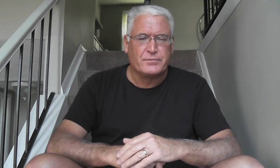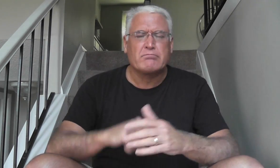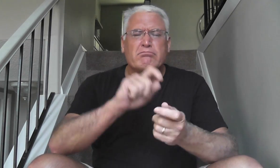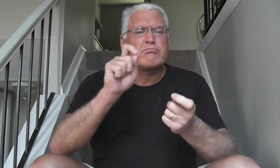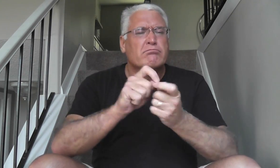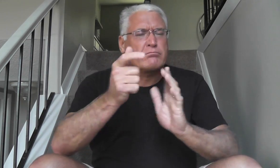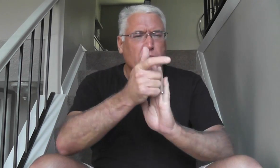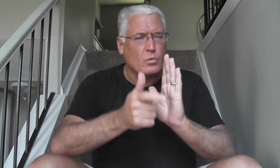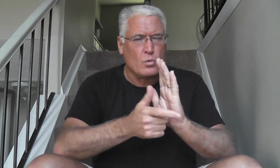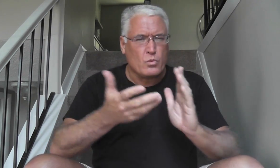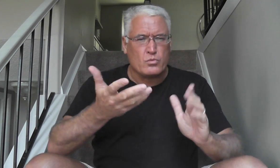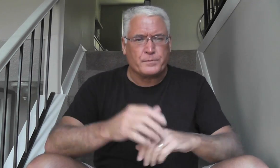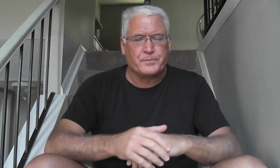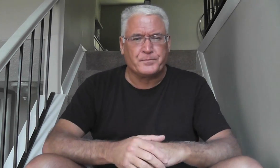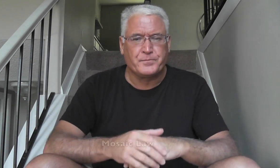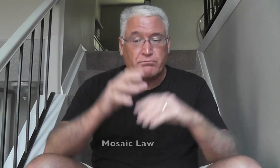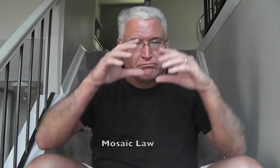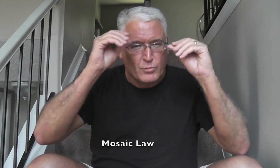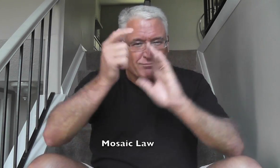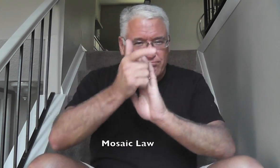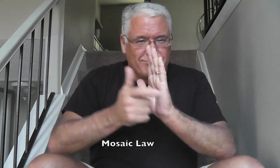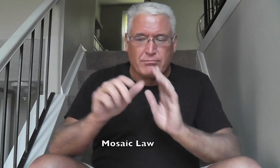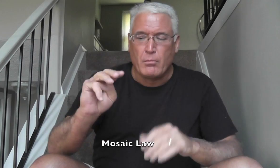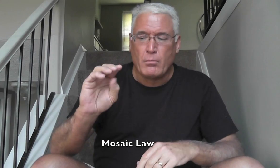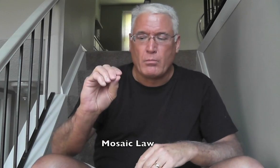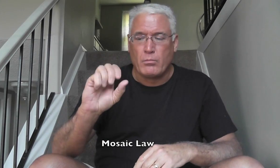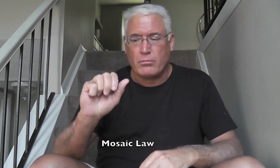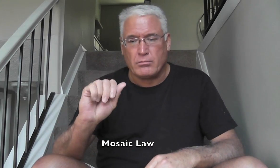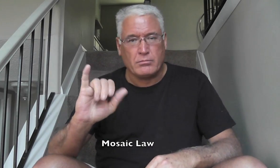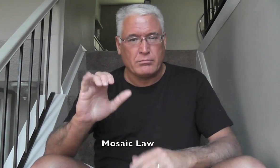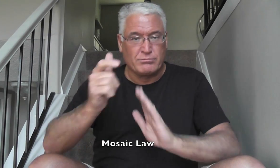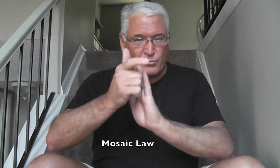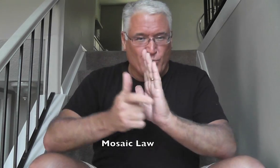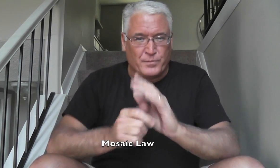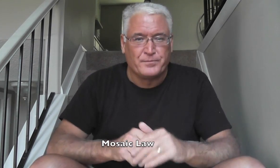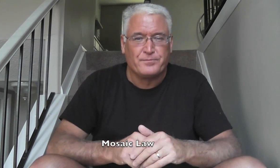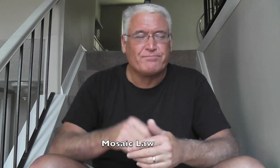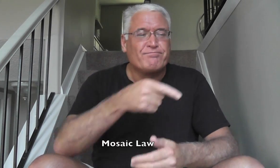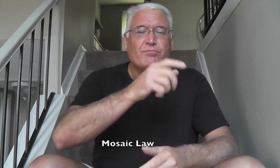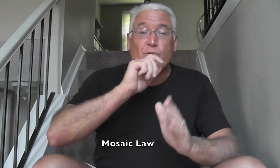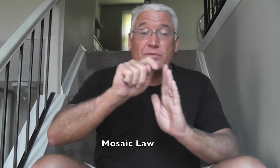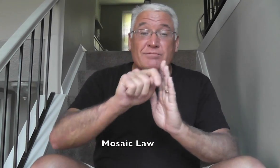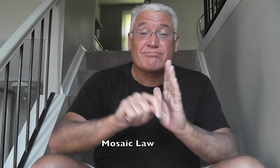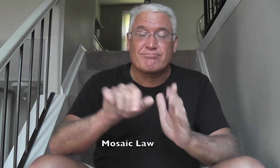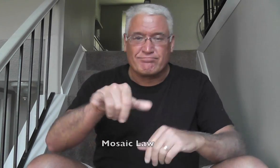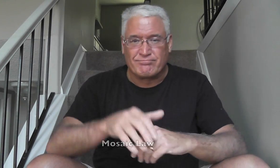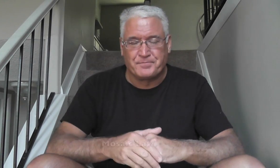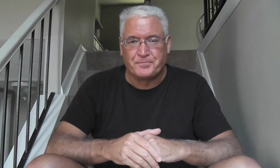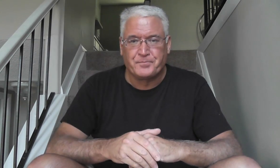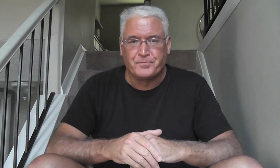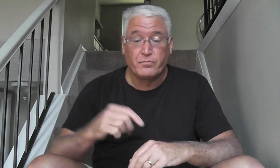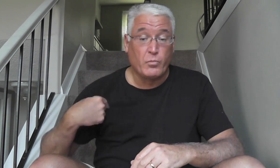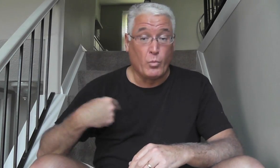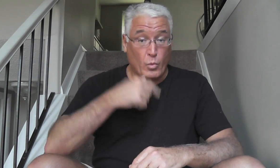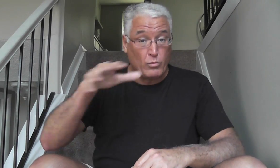the law. Now, what exactly does he mean by the law? Well, it's the Mosaic Law. Of course, that's during the Old Testament